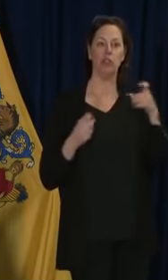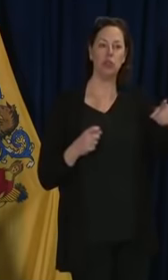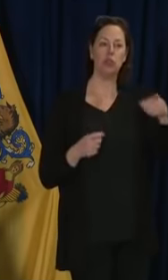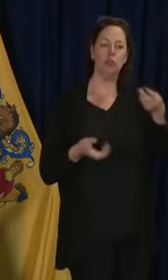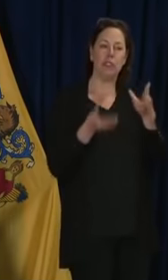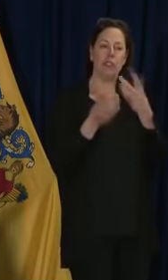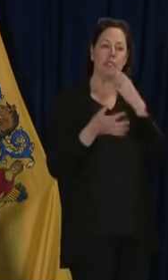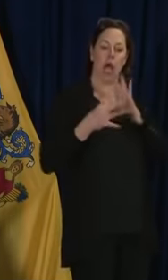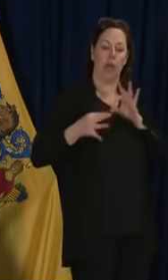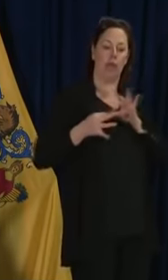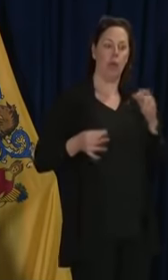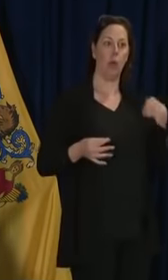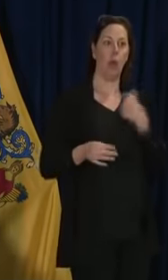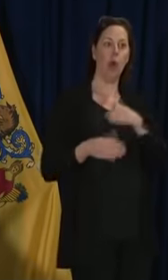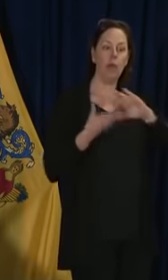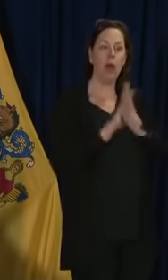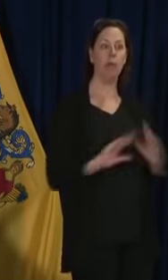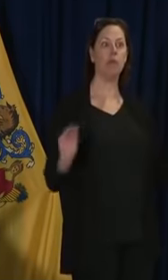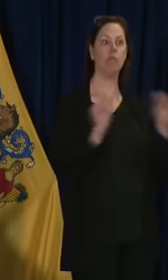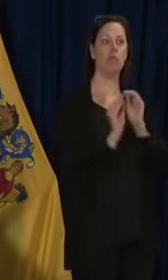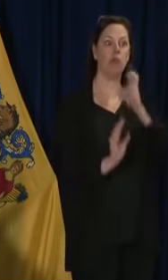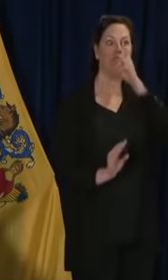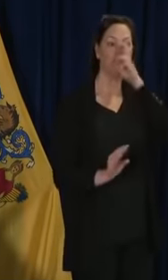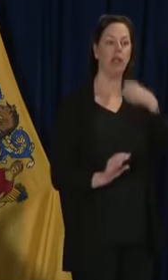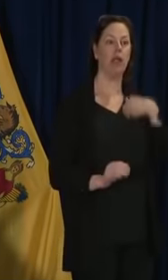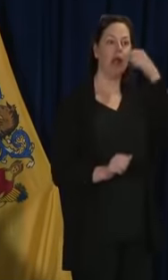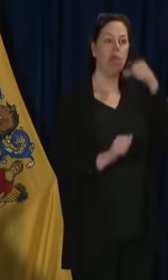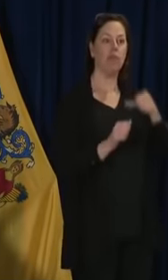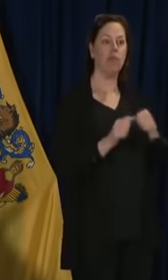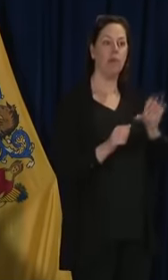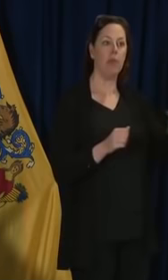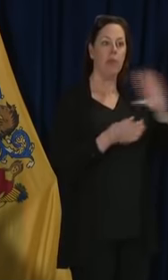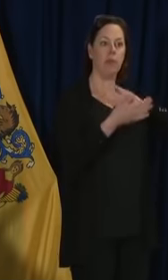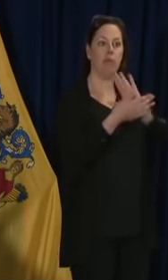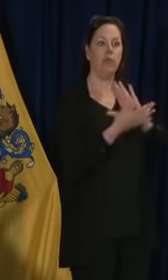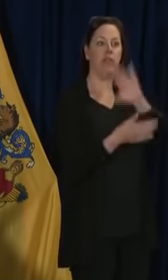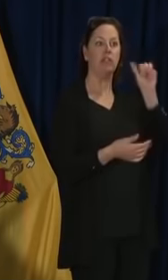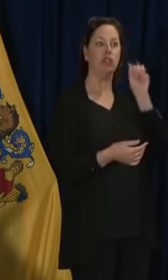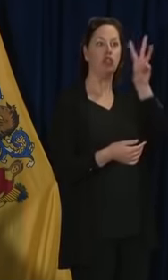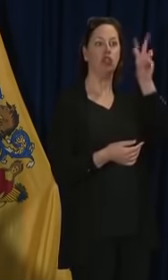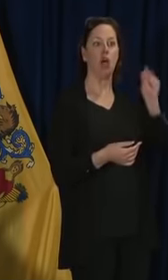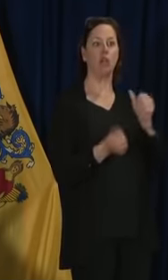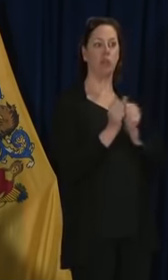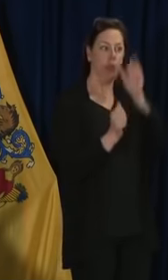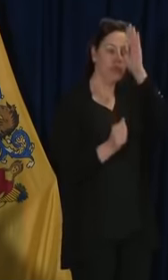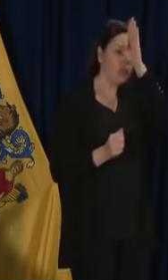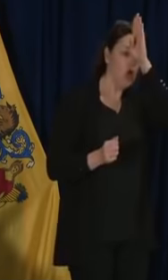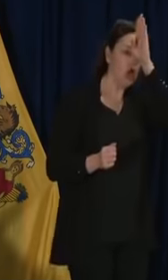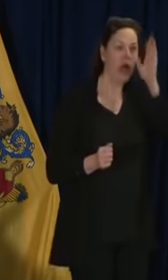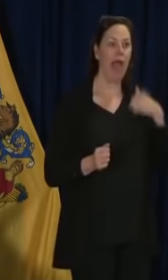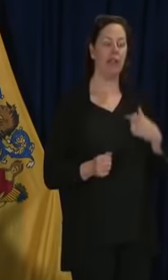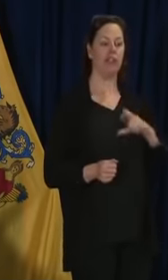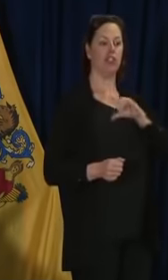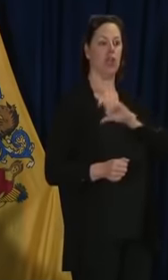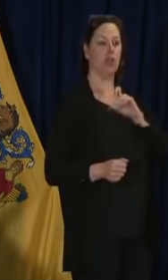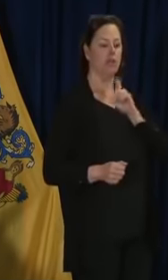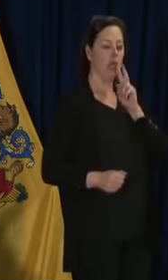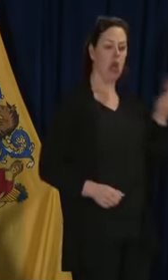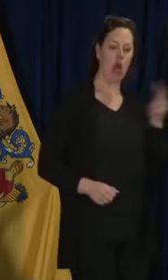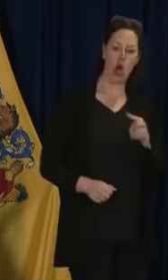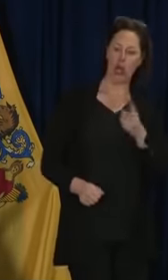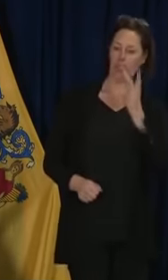up. I'm reminded of Sheriff Brody in Jaws. I'm dating myself, played by Roy Scheider. When he finally had a good look at the